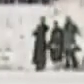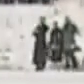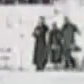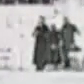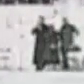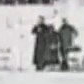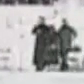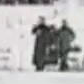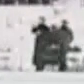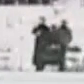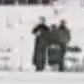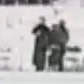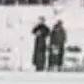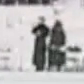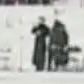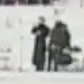David M. DeCesare.